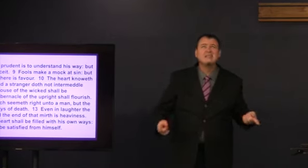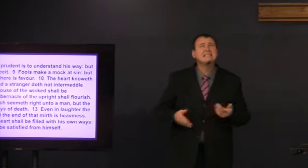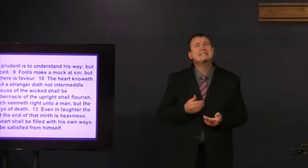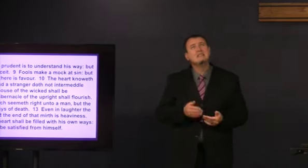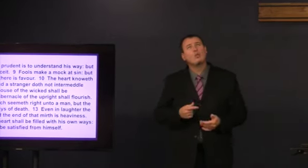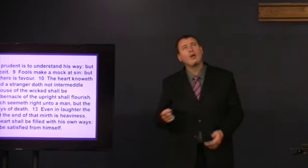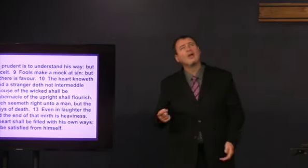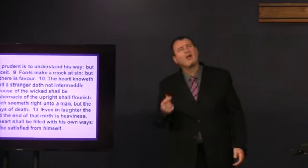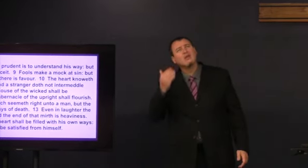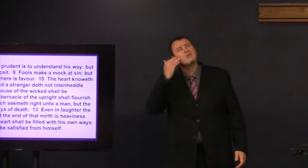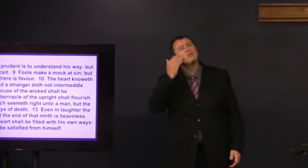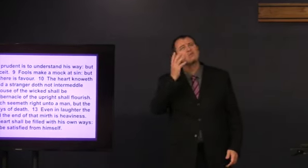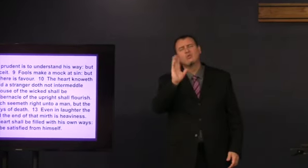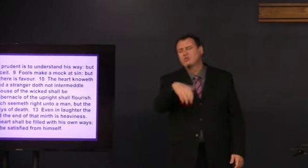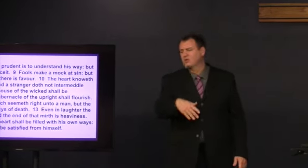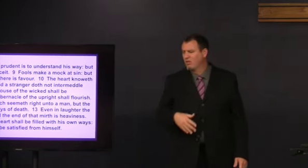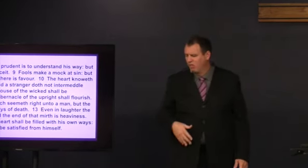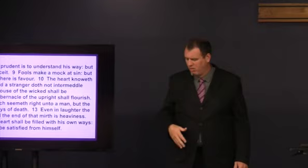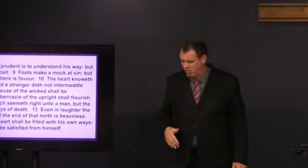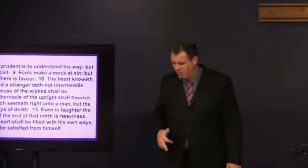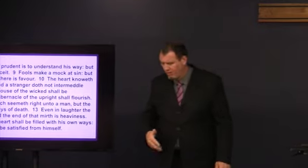hard way. This is an easier way.